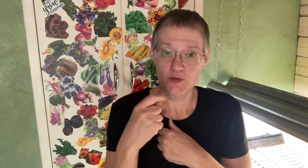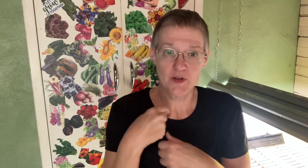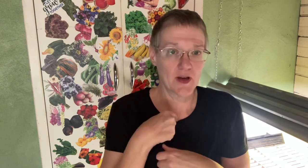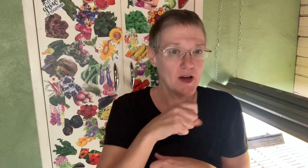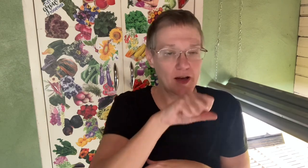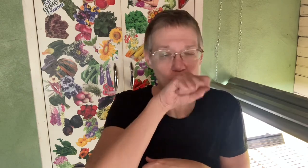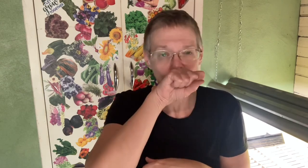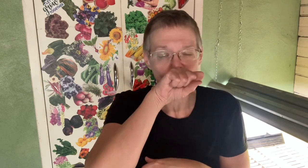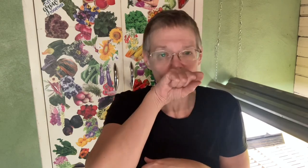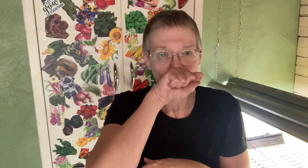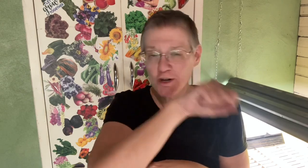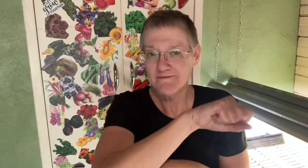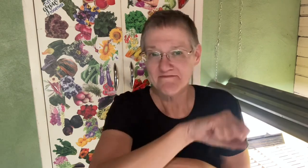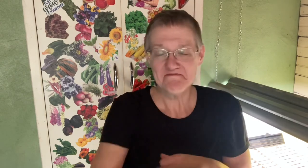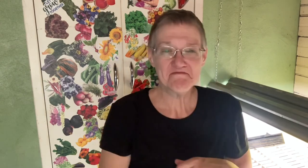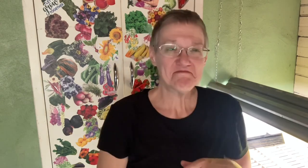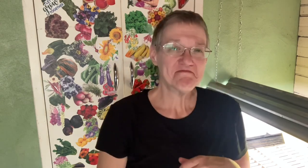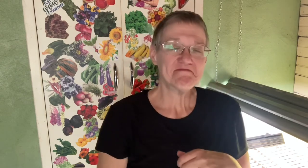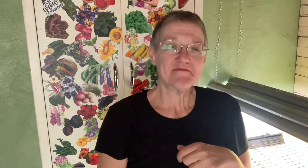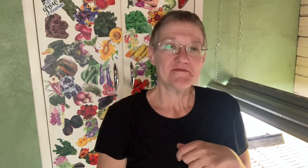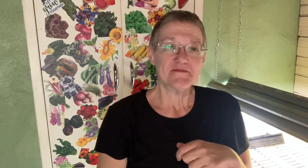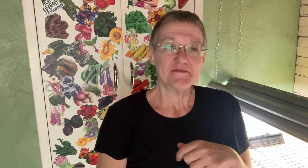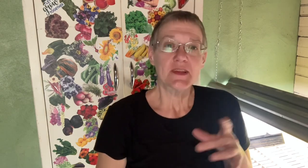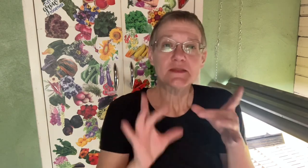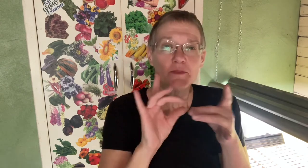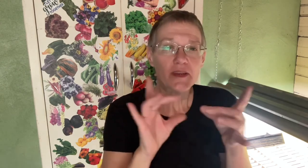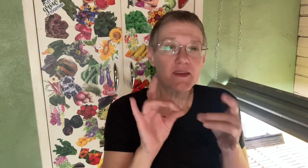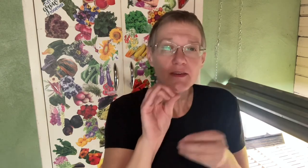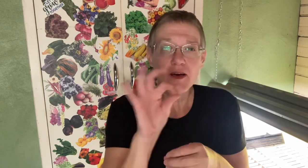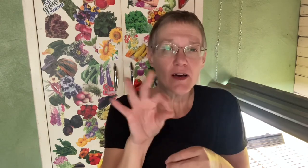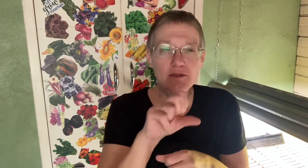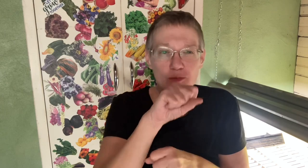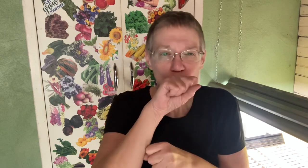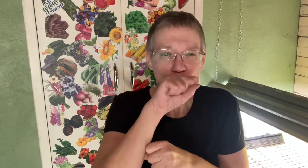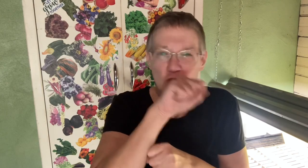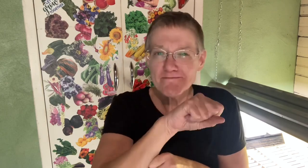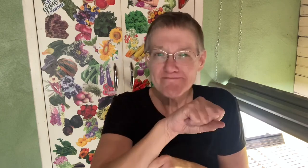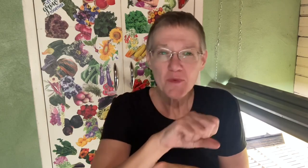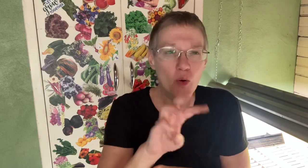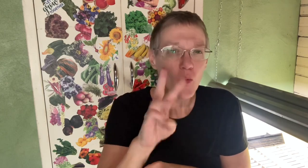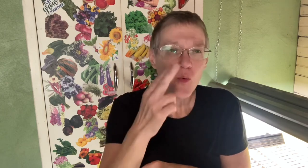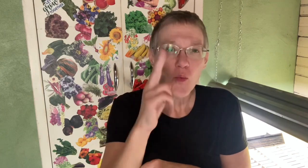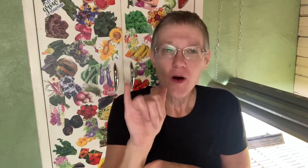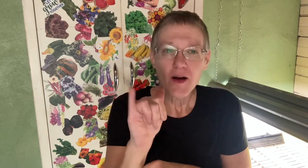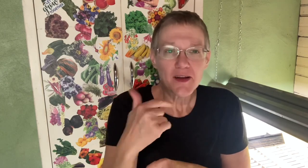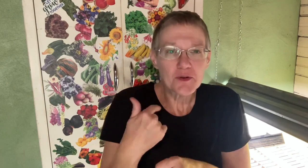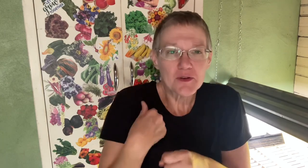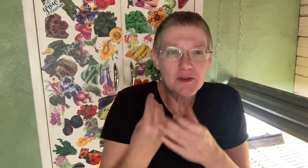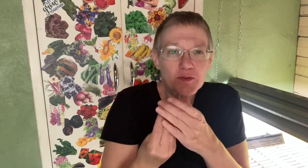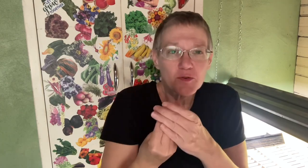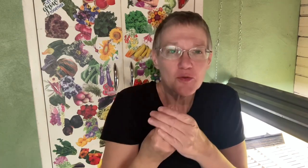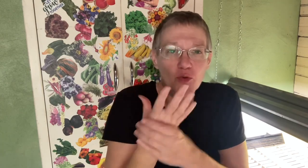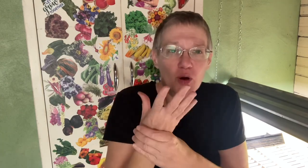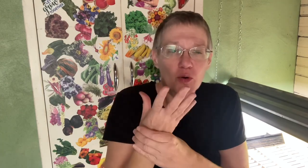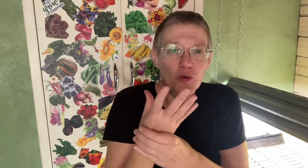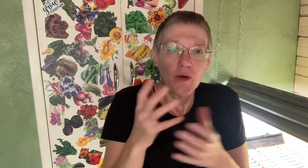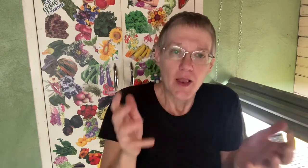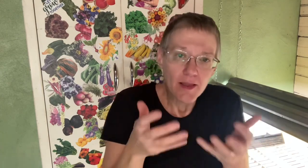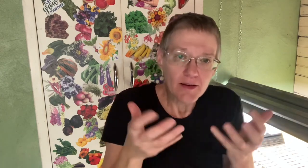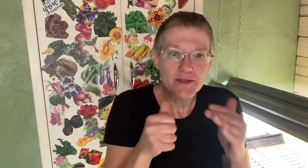radiators, and I absolutely love them. Now, mentioning of loving something, why